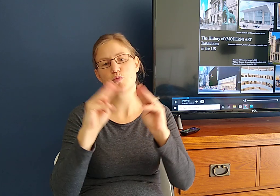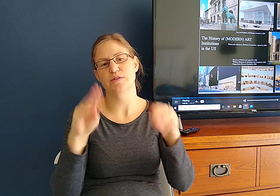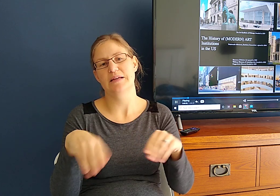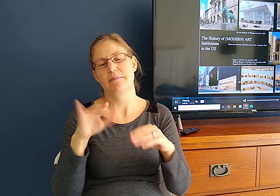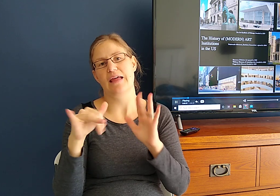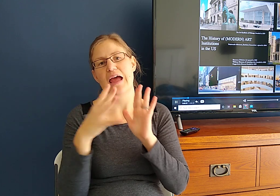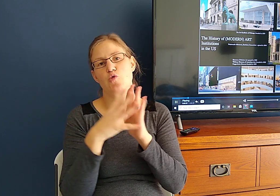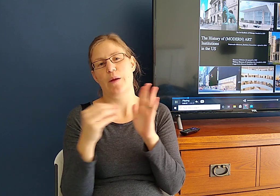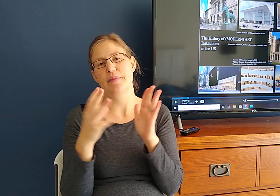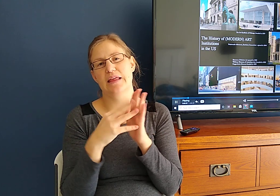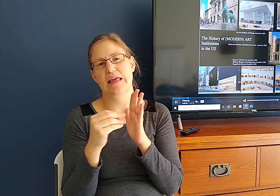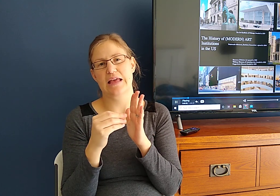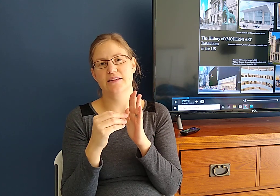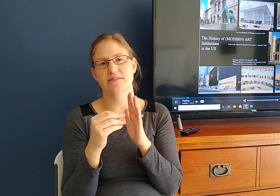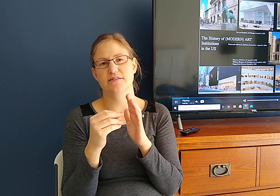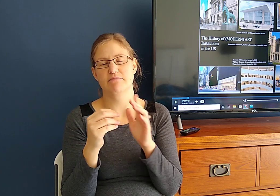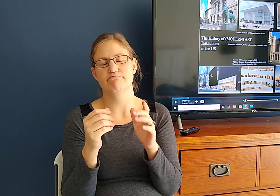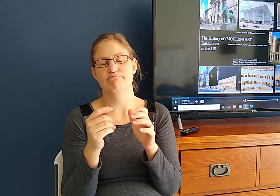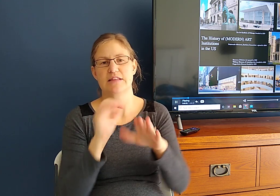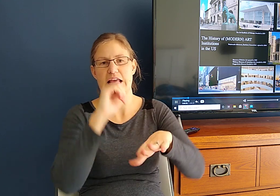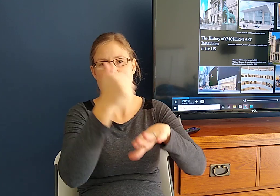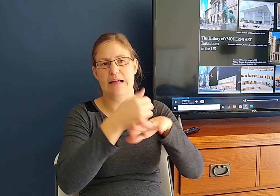replicated those established museums before them.